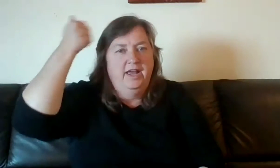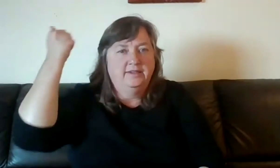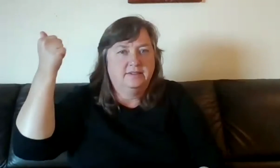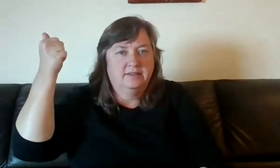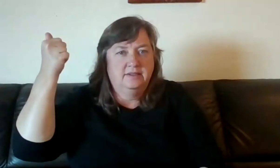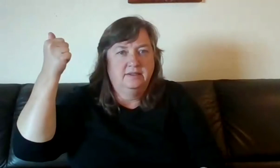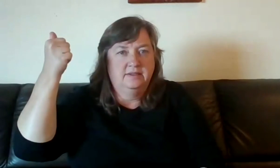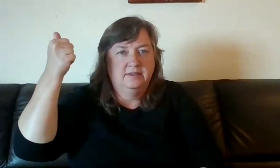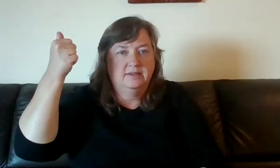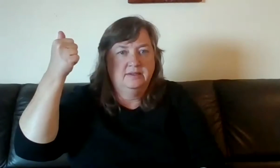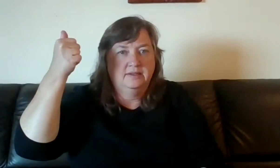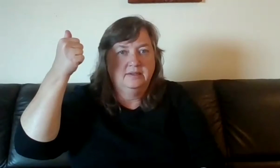forget,